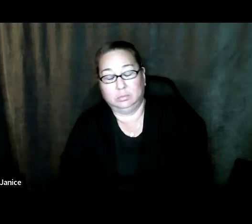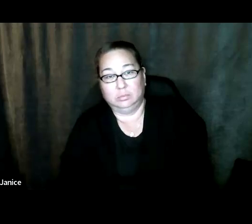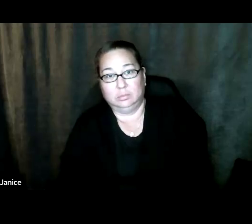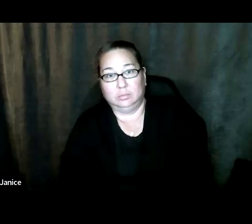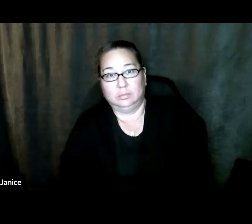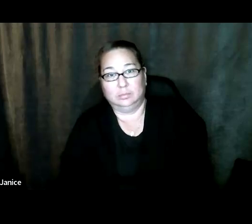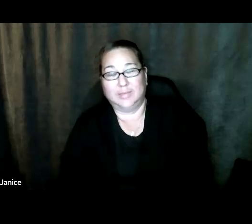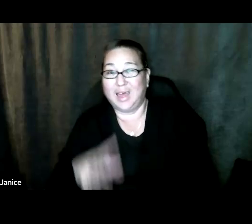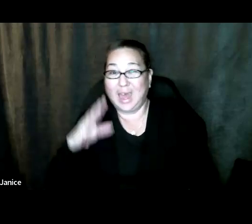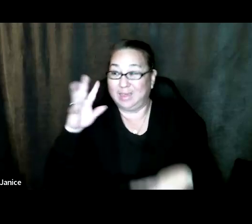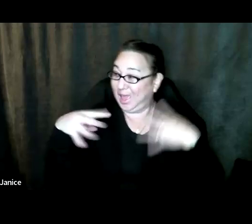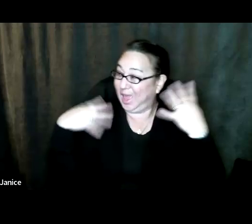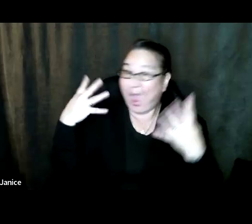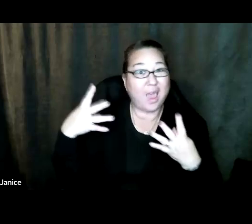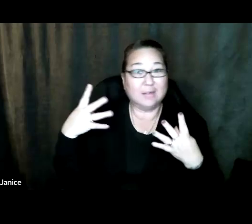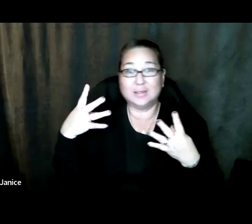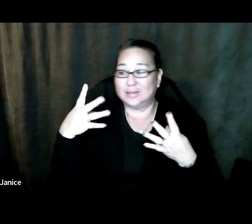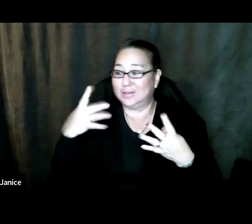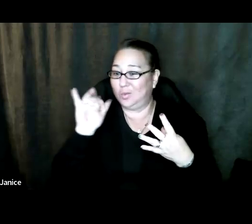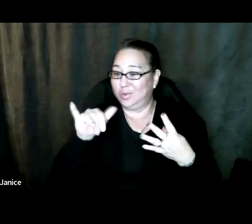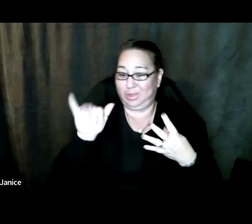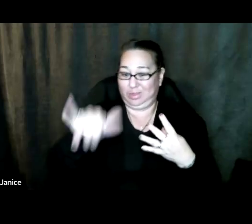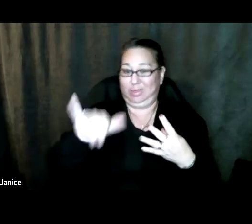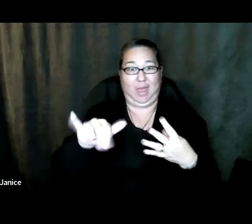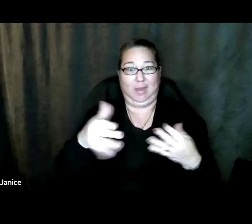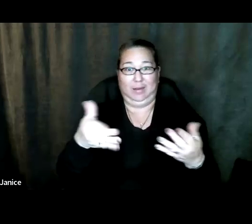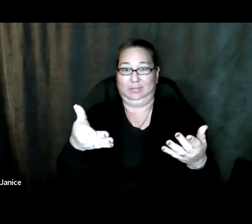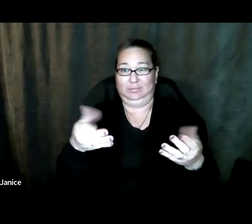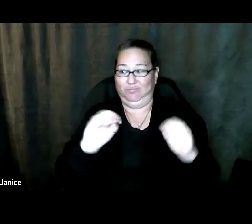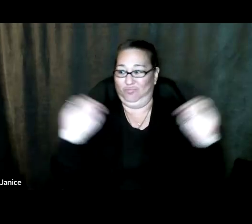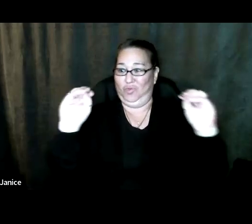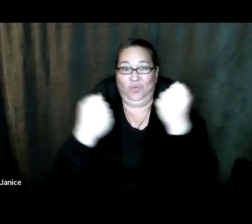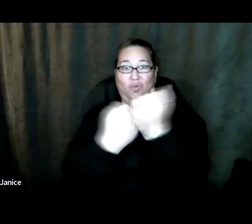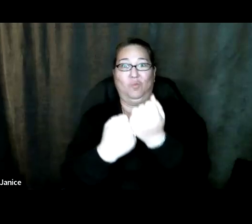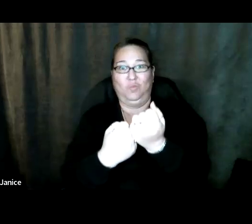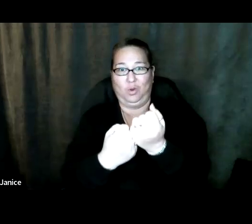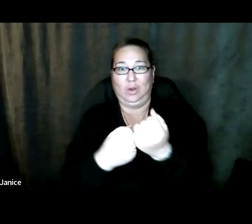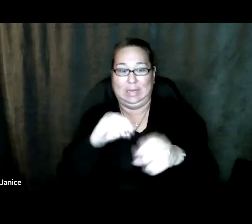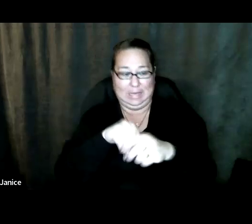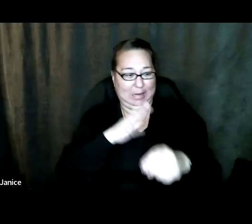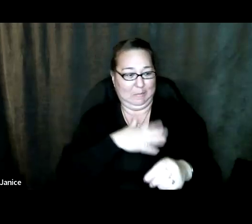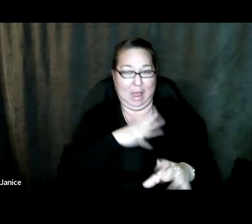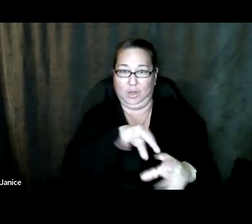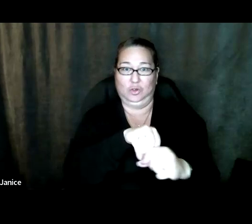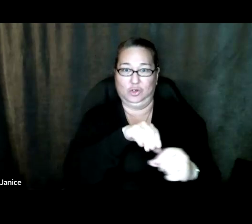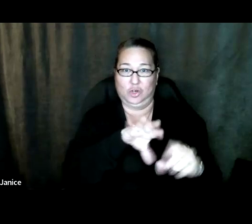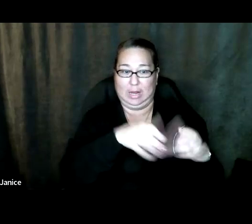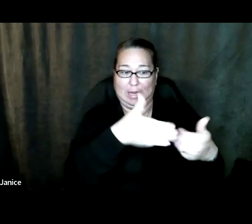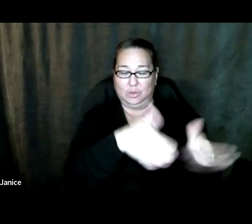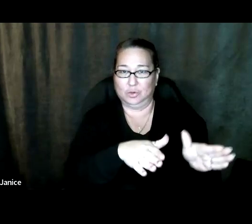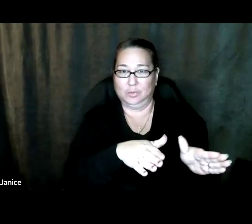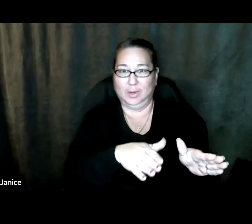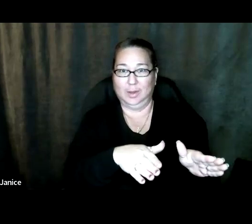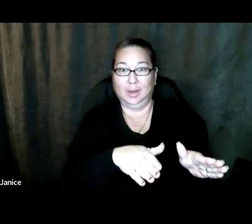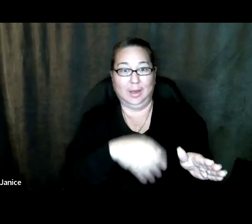The chaos of this inconsistent or non-existent support in my inclusion in special education classrooms, it's a huge issue. I'm certainly not